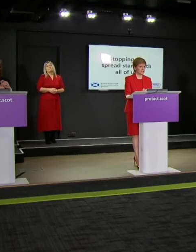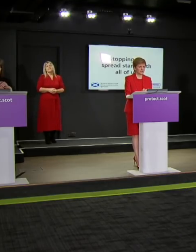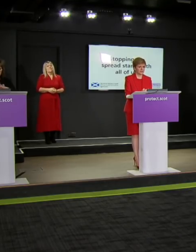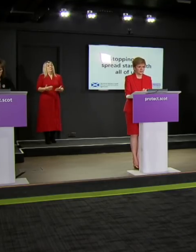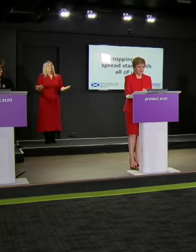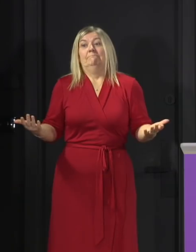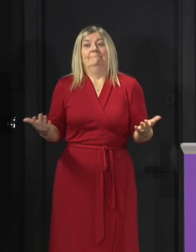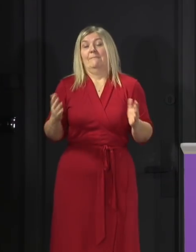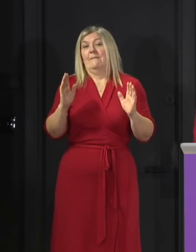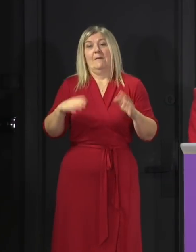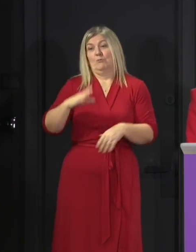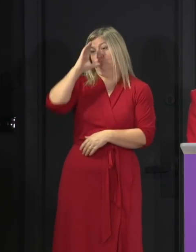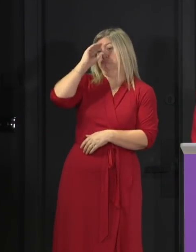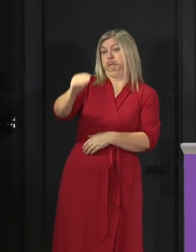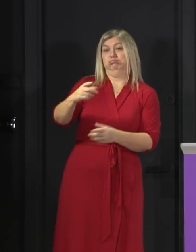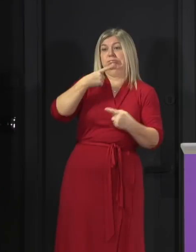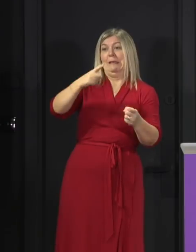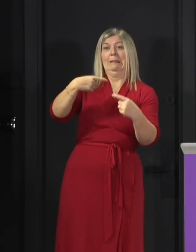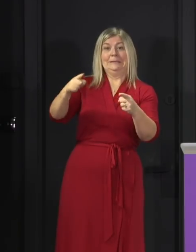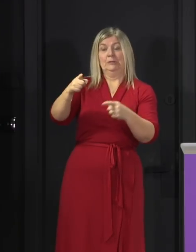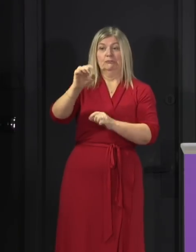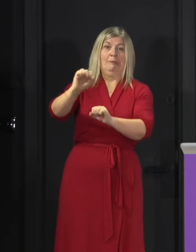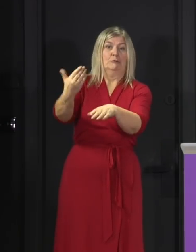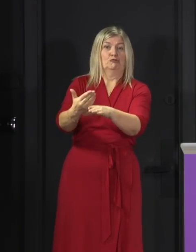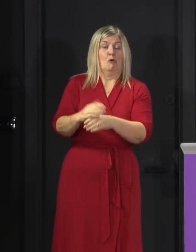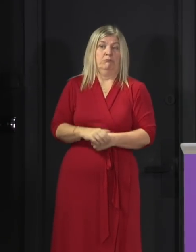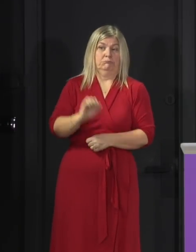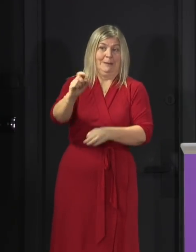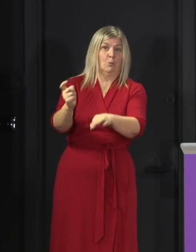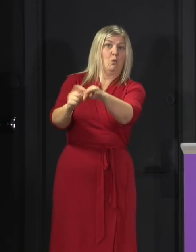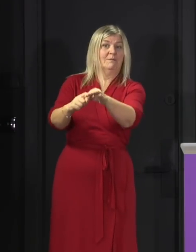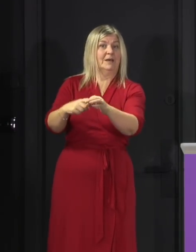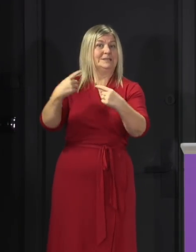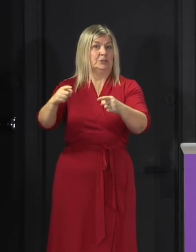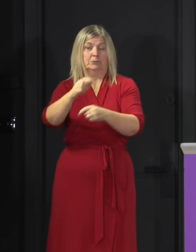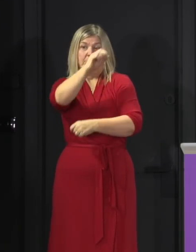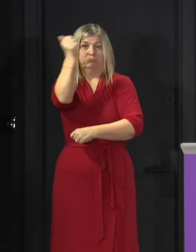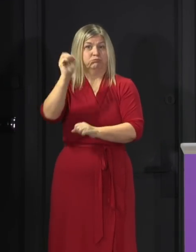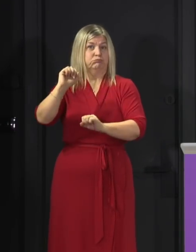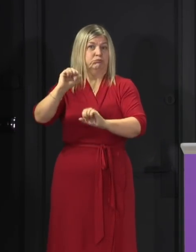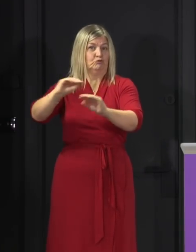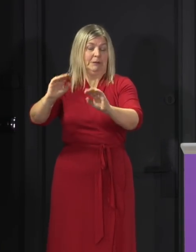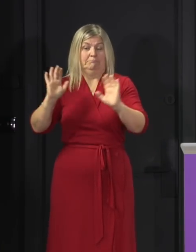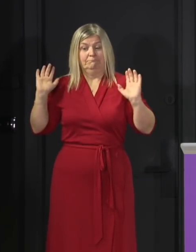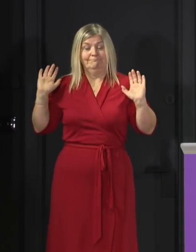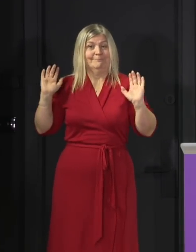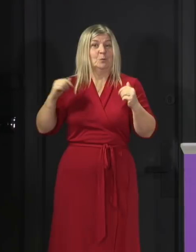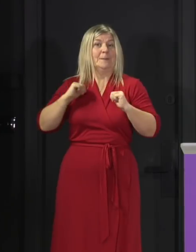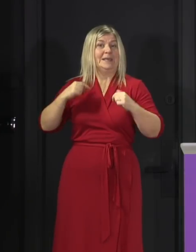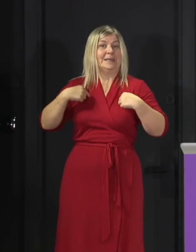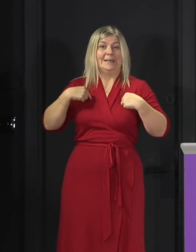tell teachers how to do their jobs in their classrooms. They're qualified and trained and expert in that. That's not for